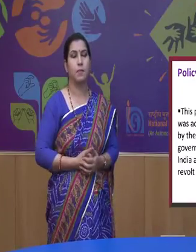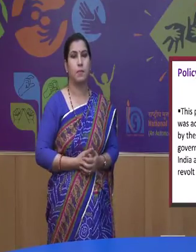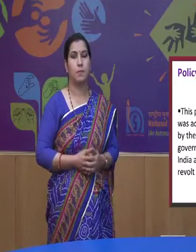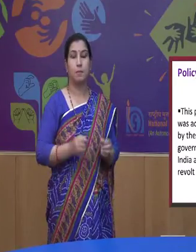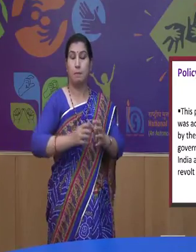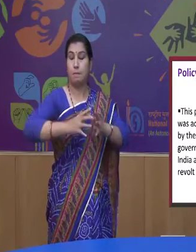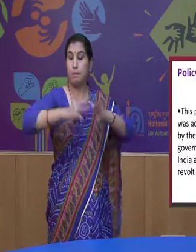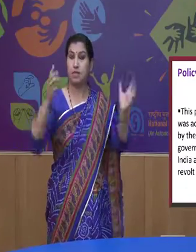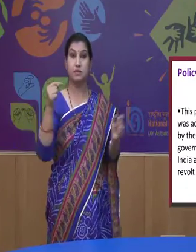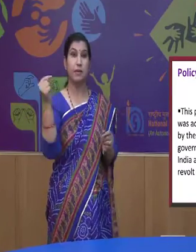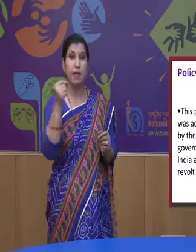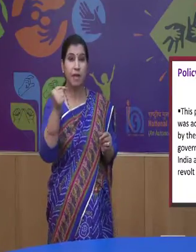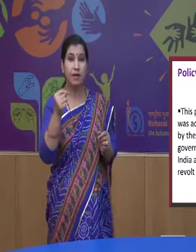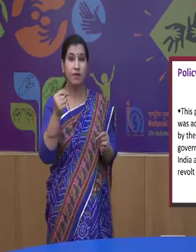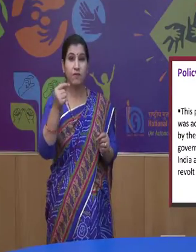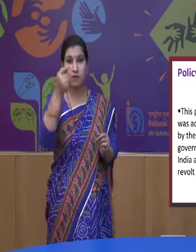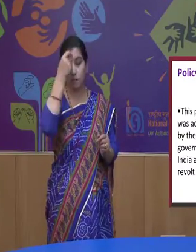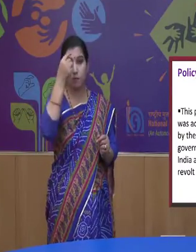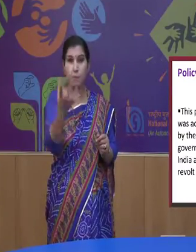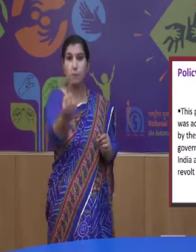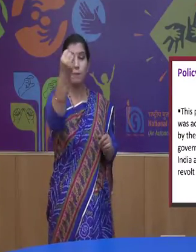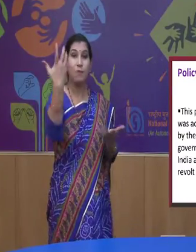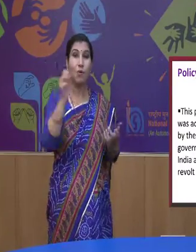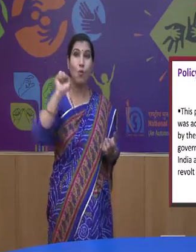the biggest negative result was a policy of divide and rule